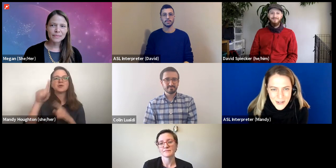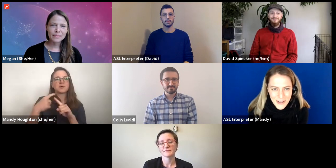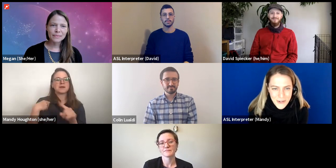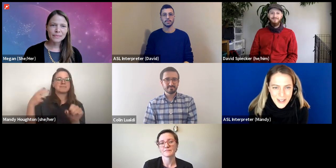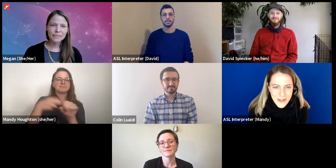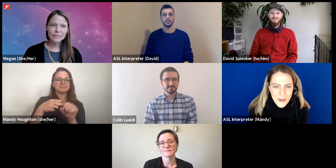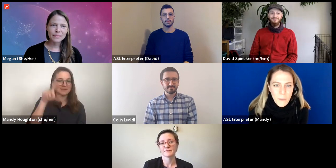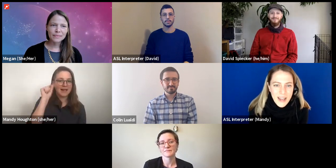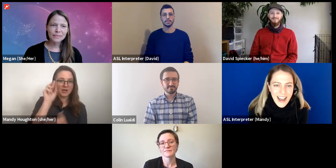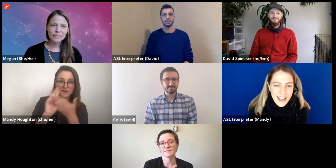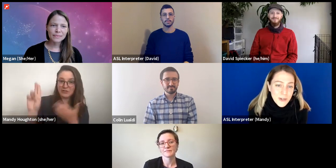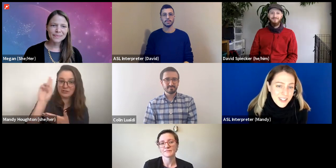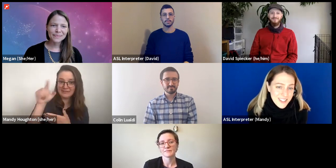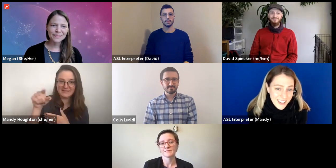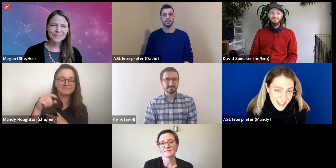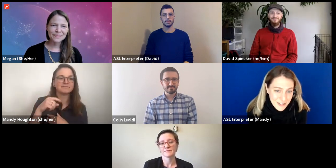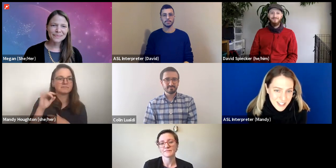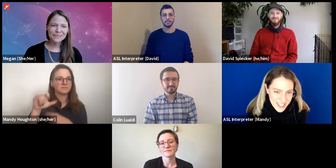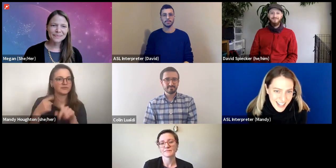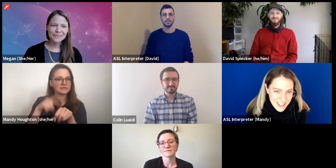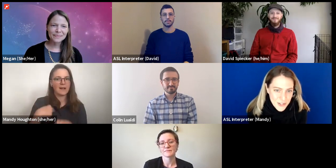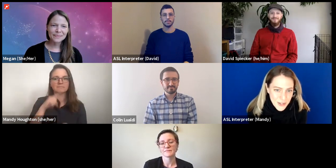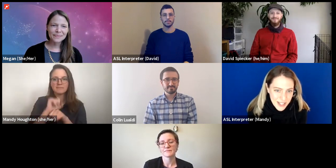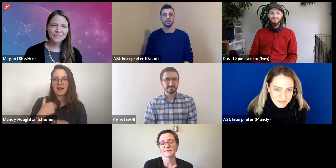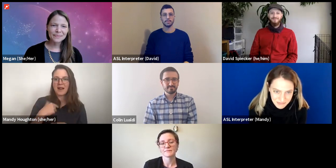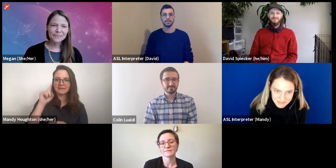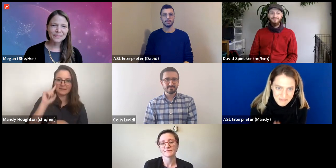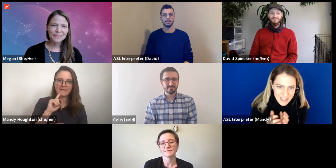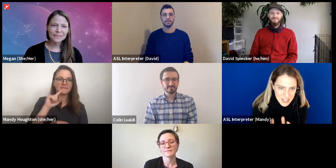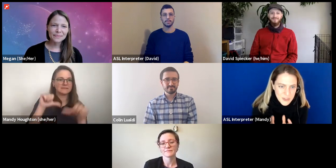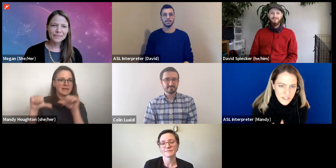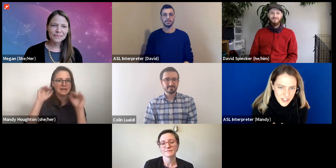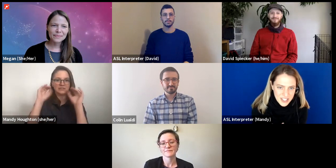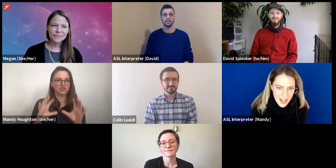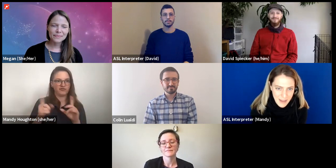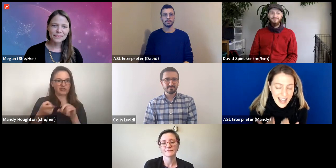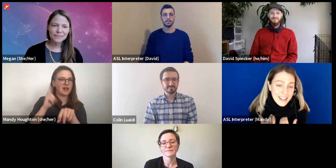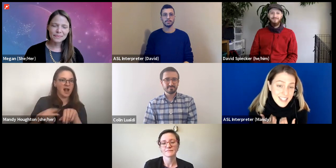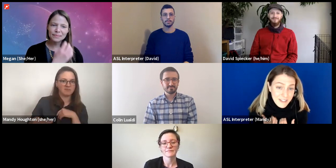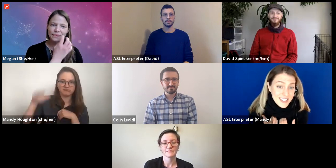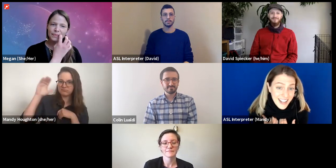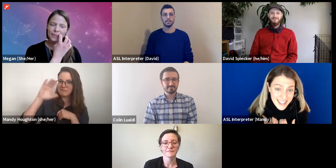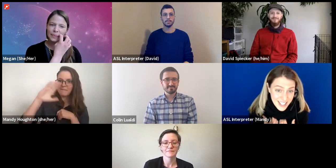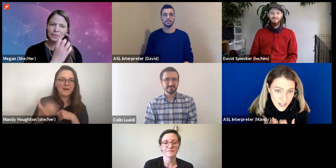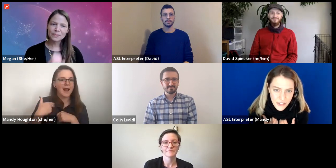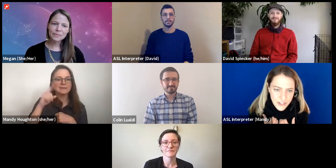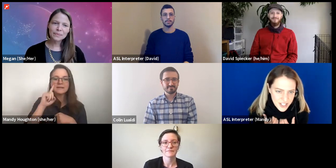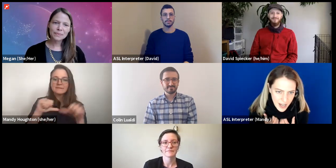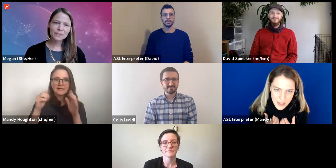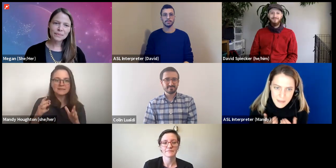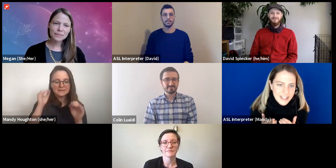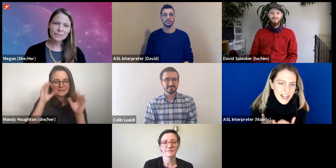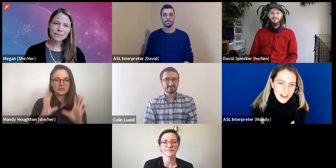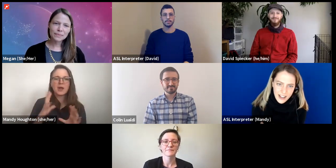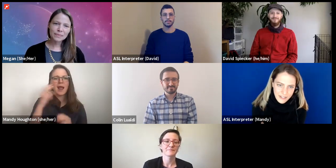a backstory for you. When I joined Gallaudet University as a student, this was the first time I had a deaf science teacher, the first